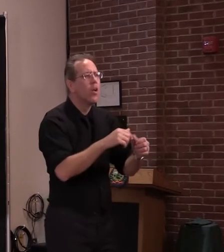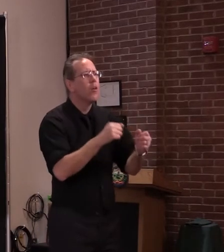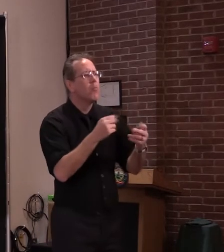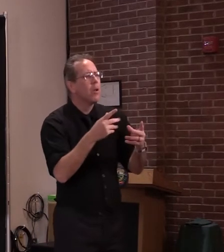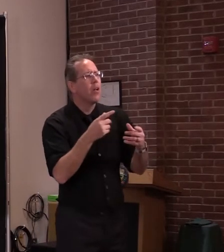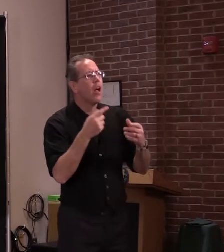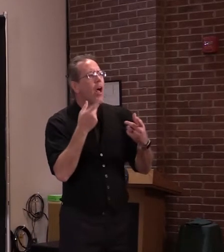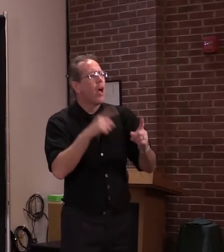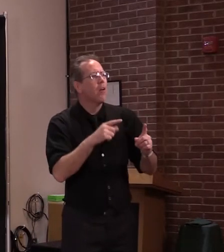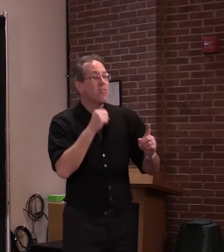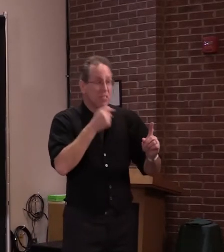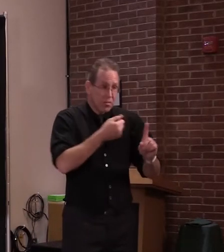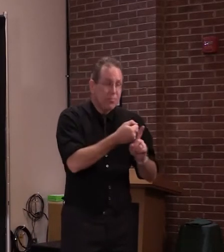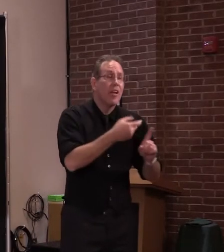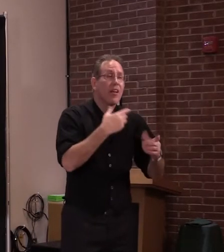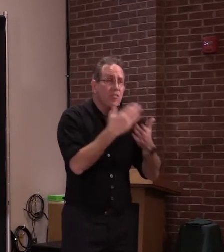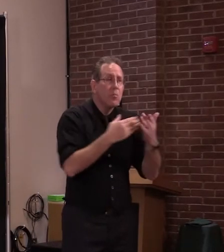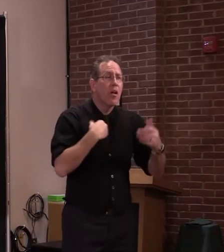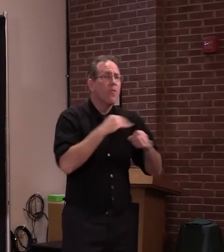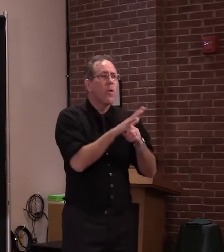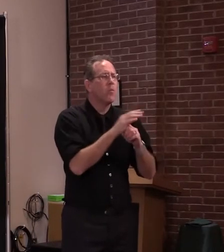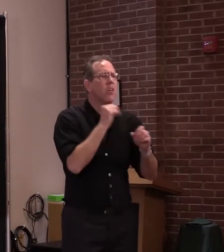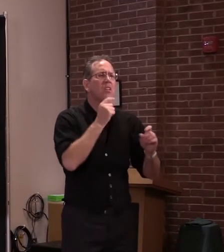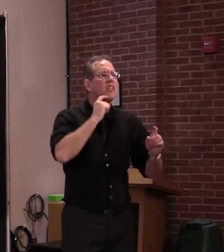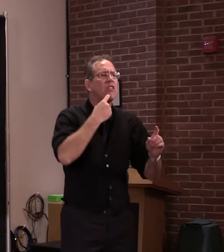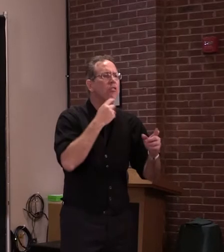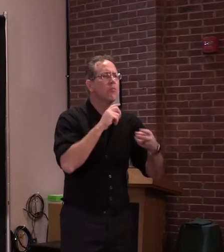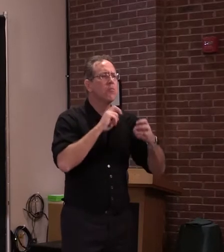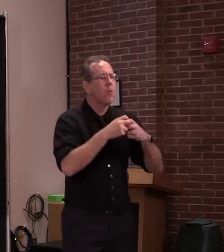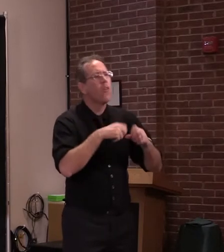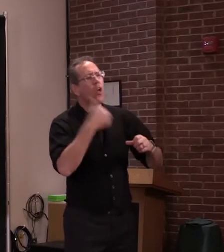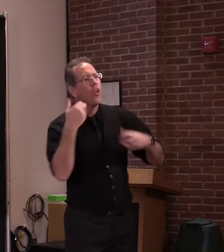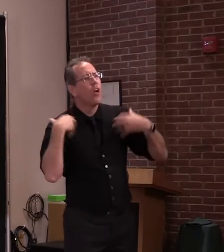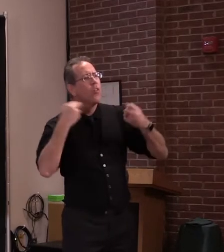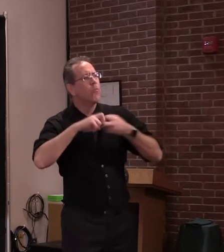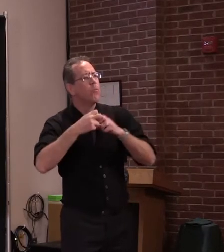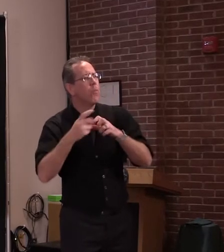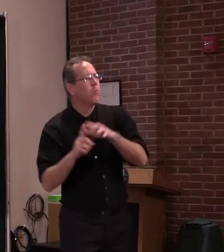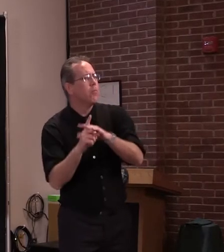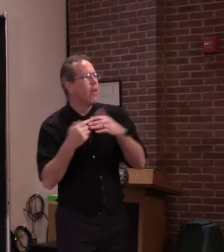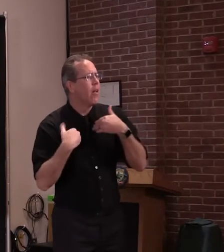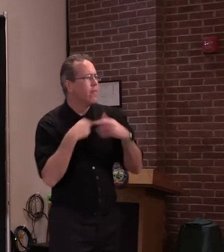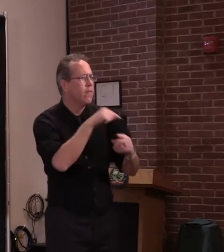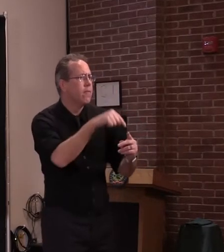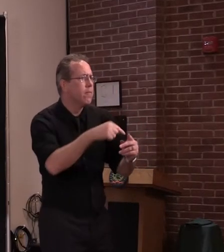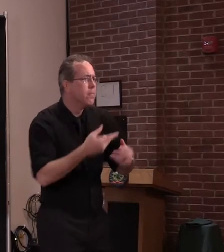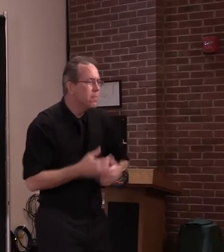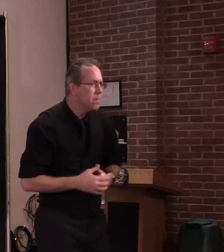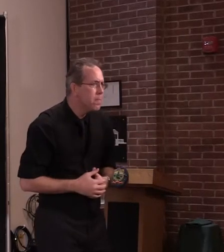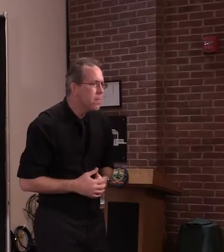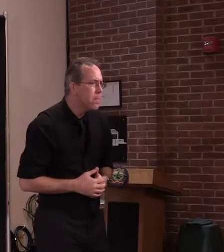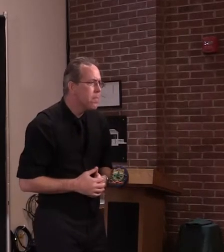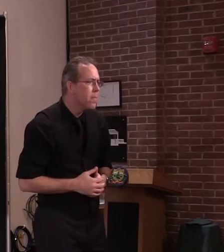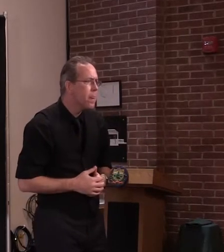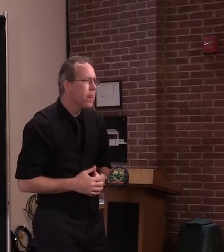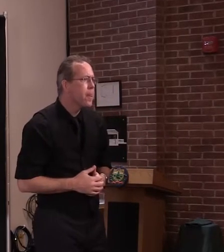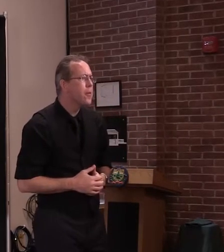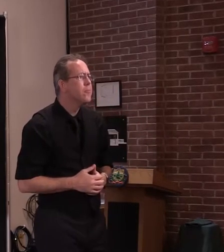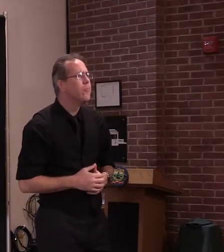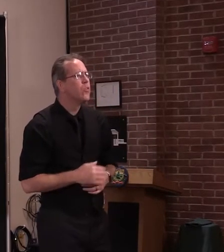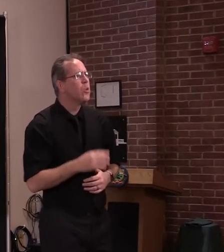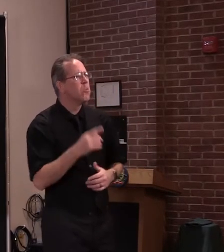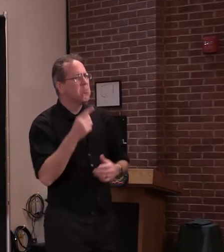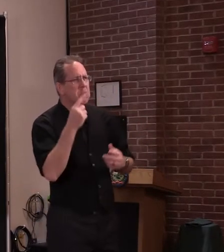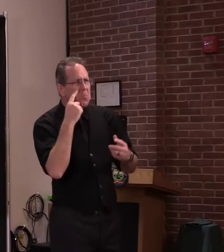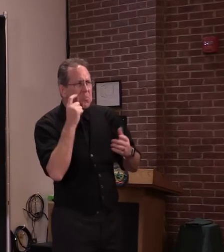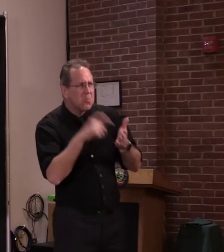even higher. I think about 50% are the hospitals felt like were truly incidental, and that may be reflective